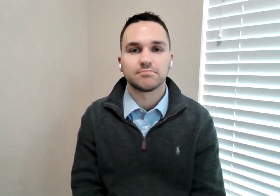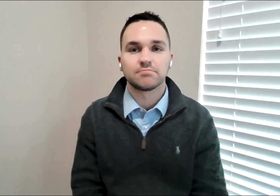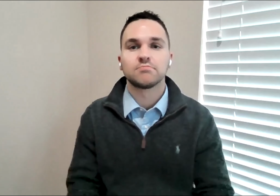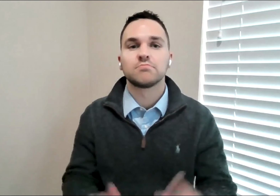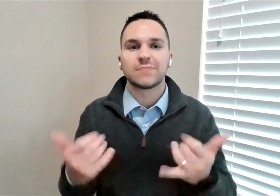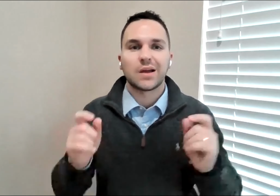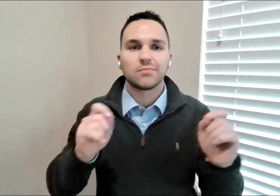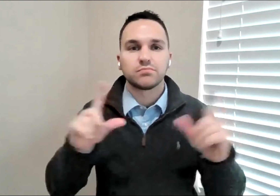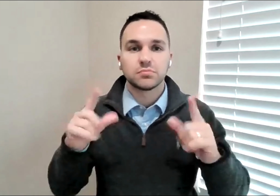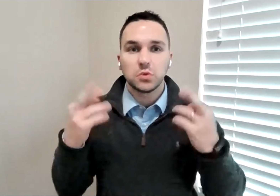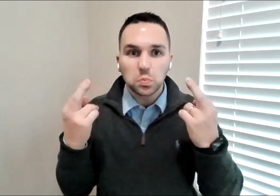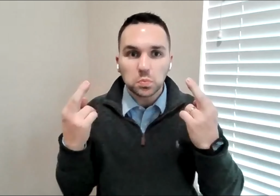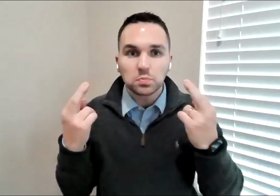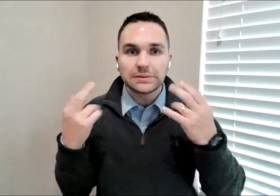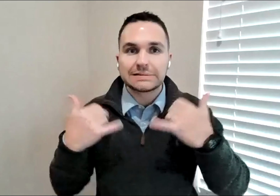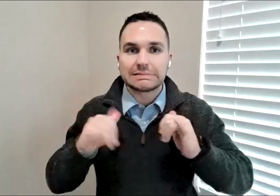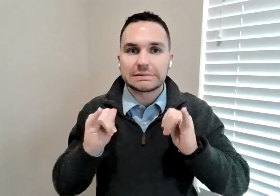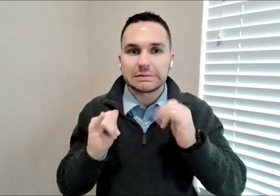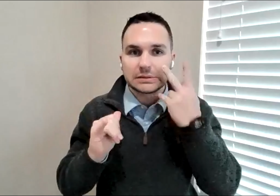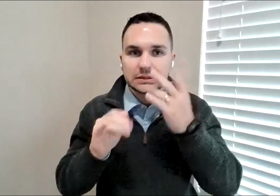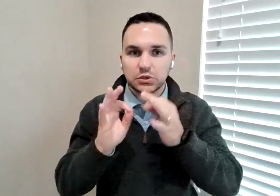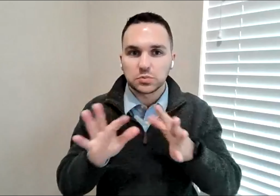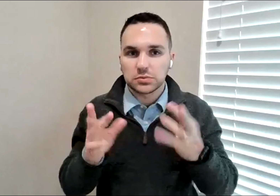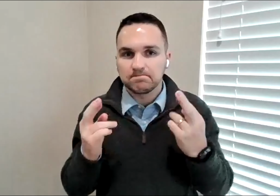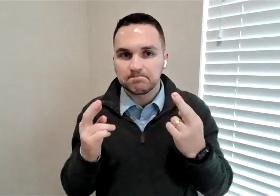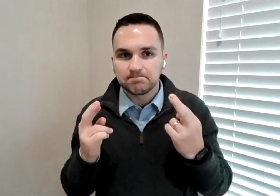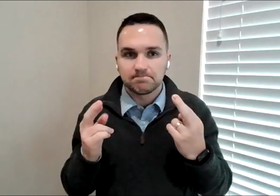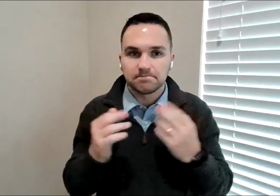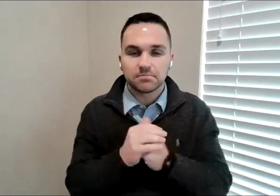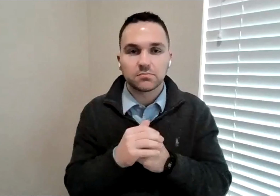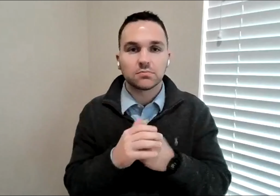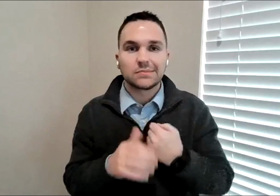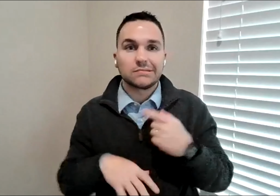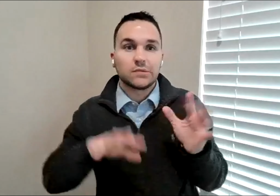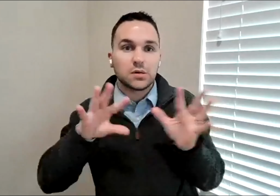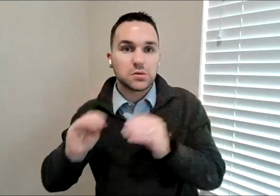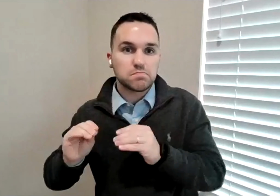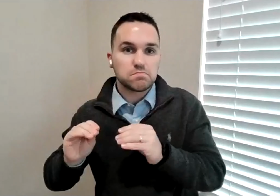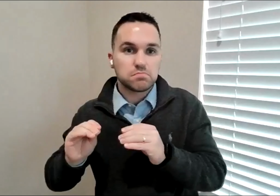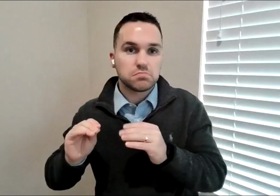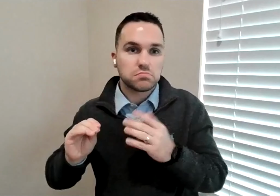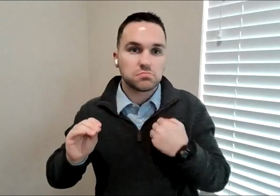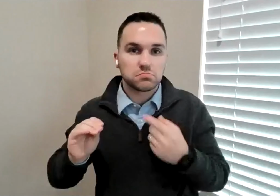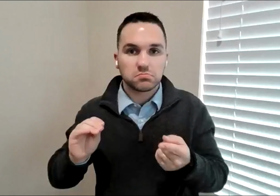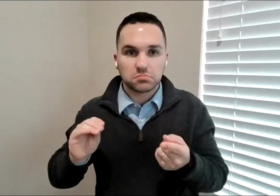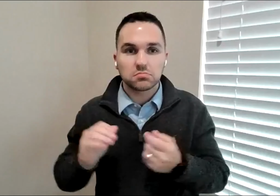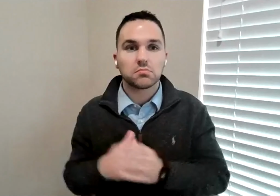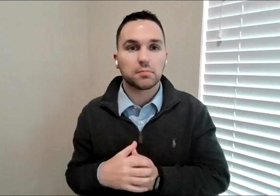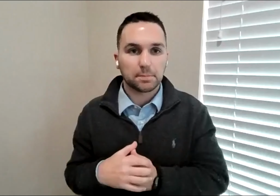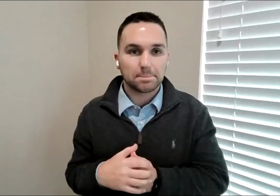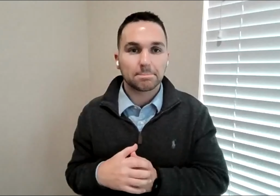and hopefully you'll still be able to see the interpreter, but I can stop sharing if that's not the case.